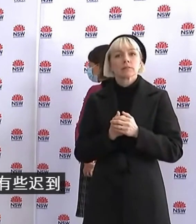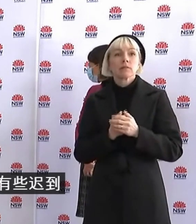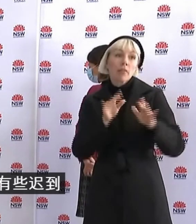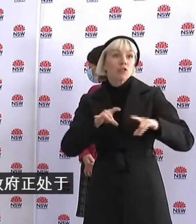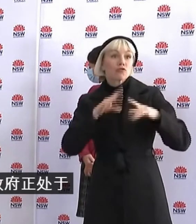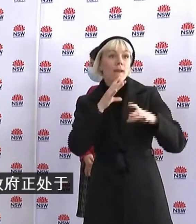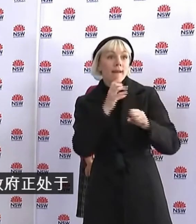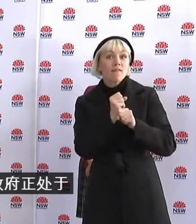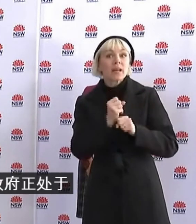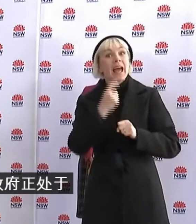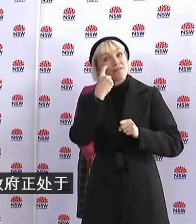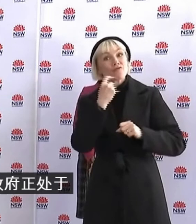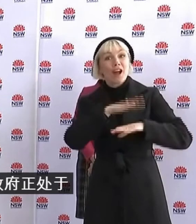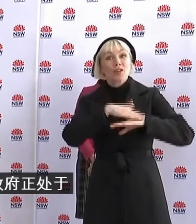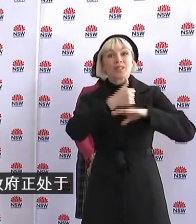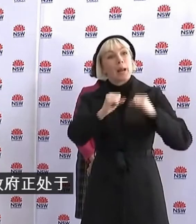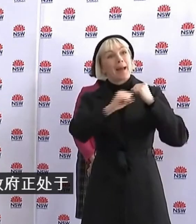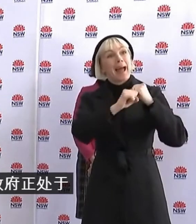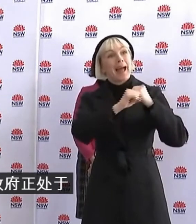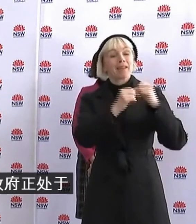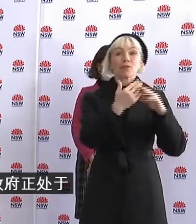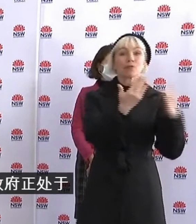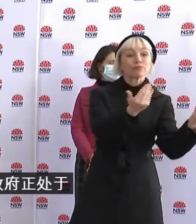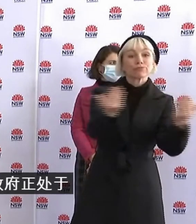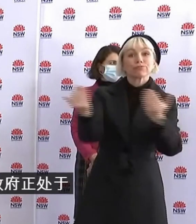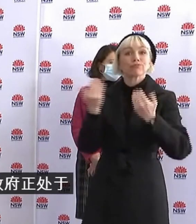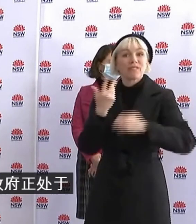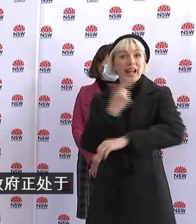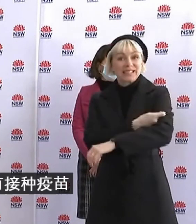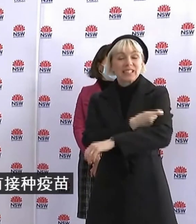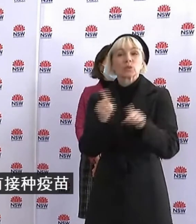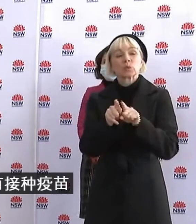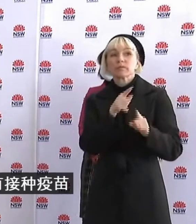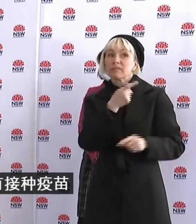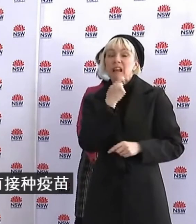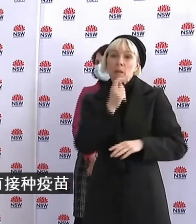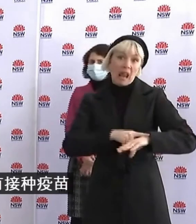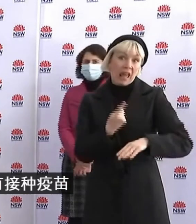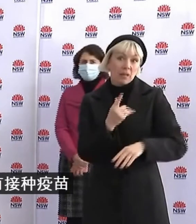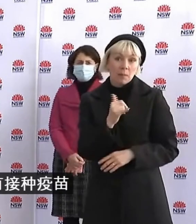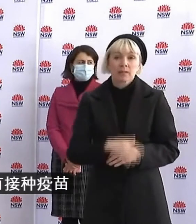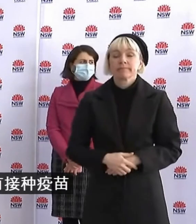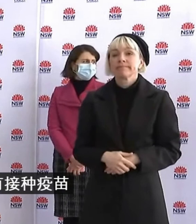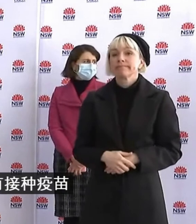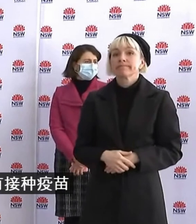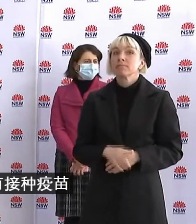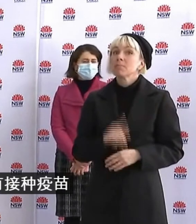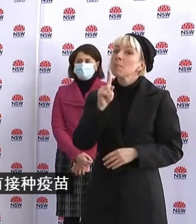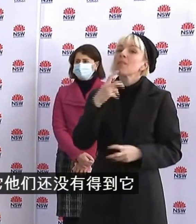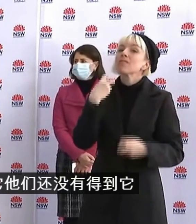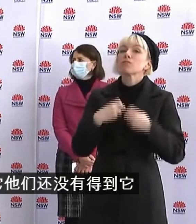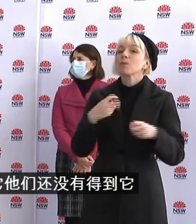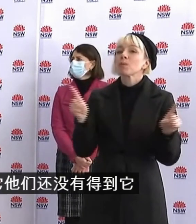somewhat belated, to get an advertising campaign out there. I think the federal government are in a bit of a tricky spot because they just haven't got the vaccine